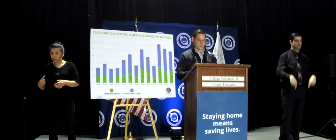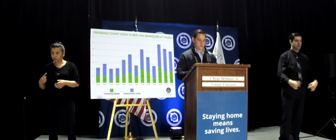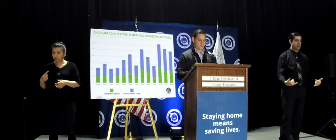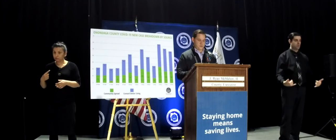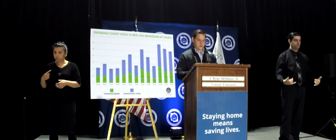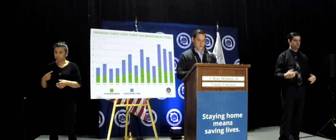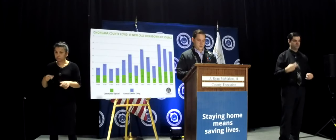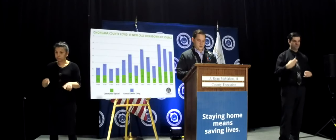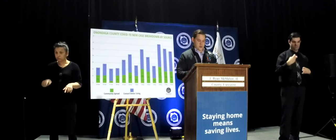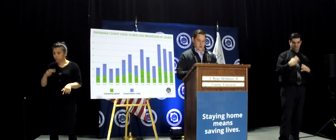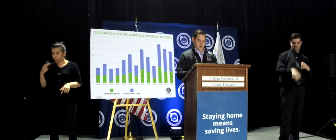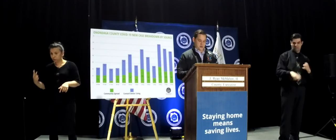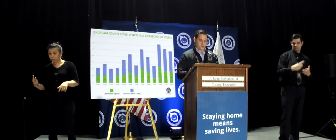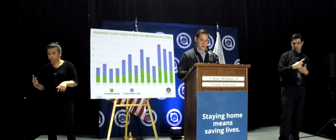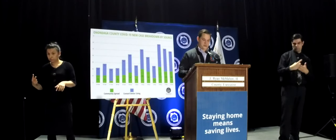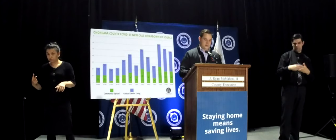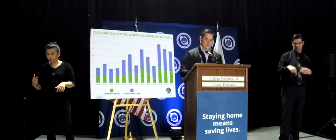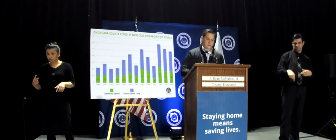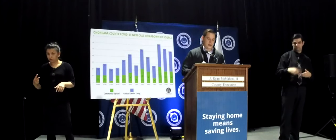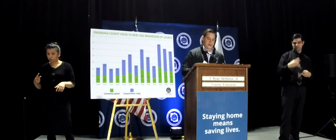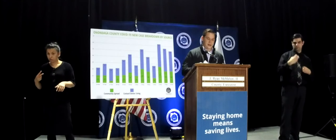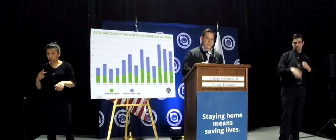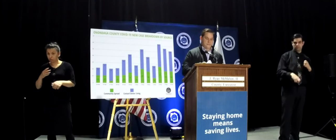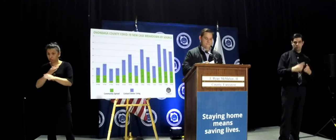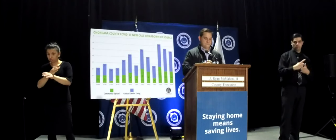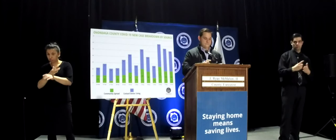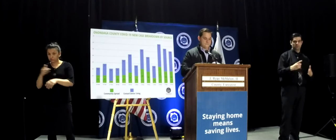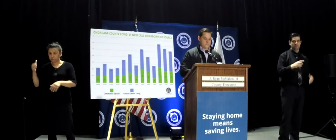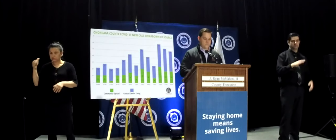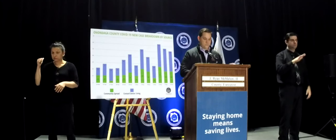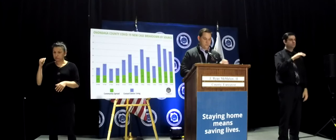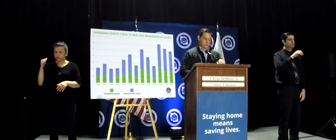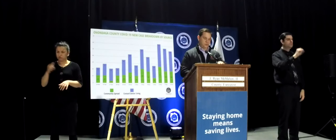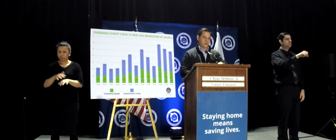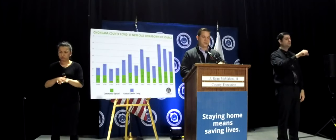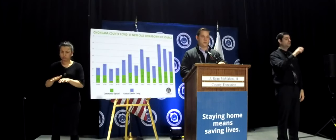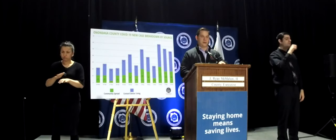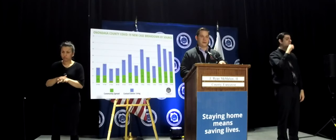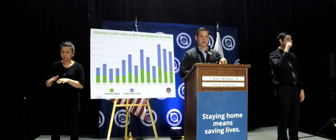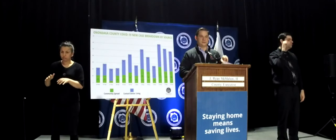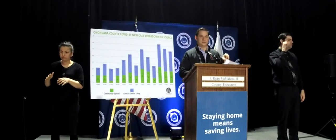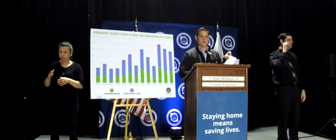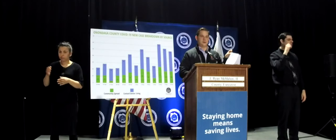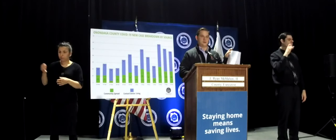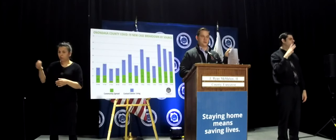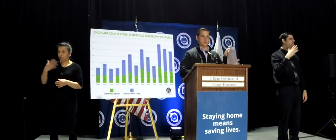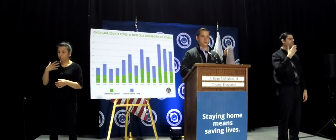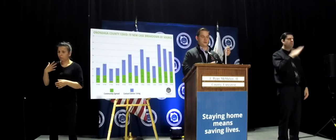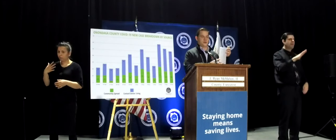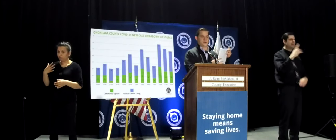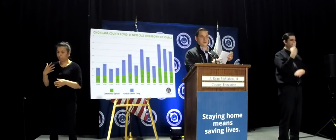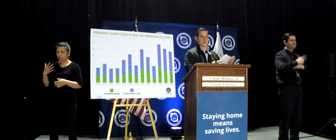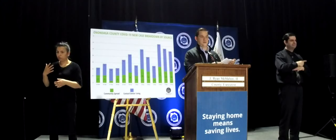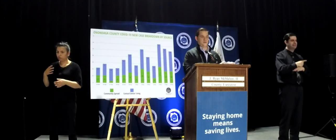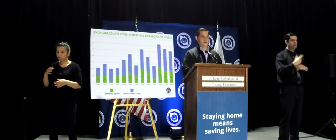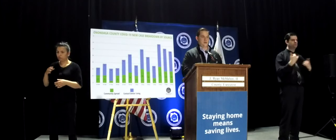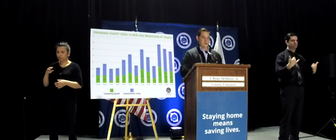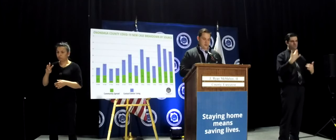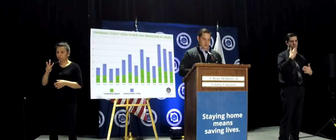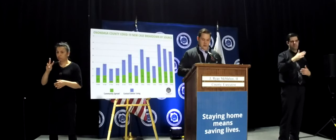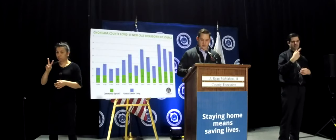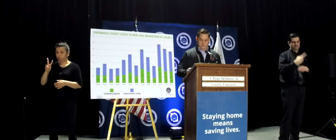Yesterday was unexpected. It was a bad day. Today's a bad day. Essentially, when you look at the loss of